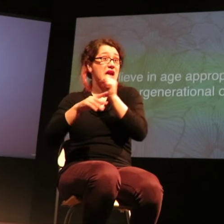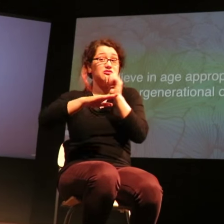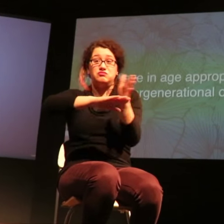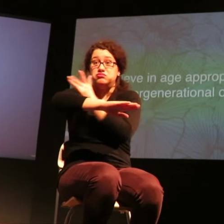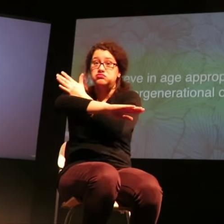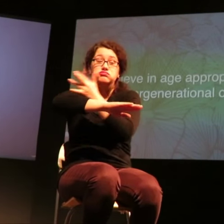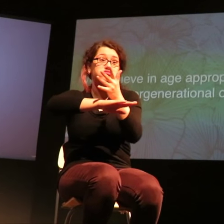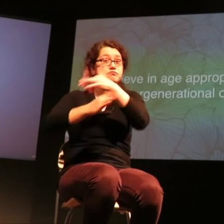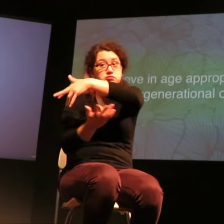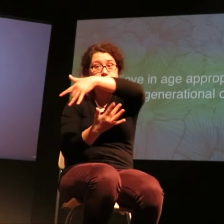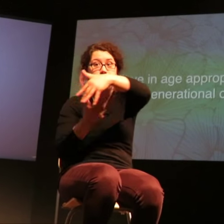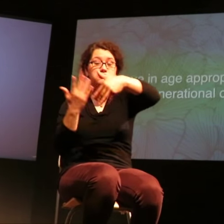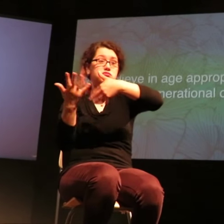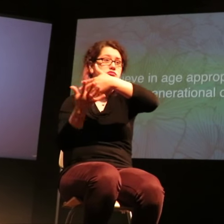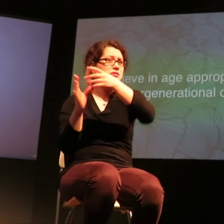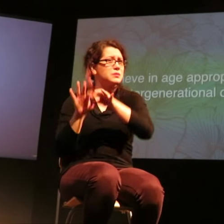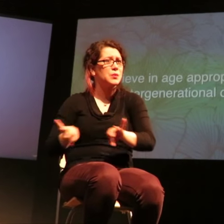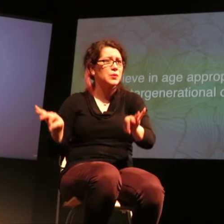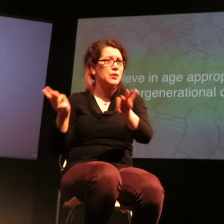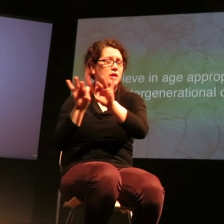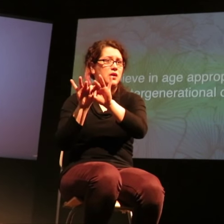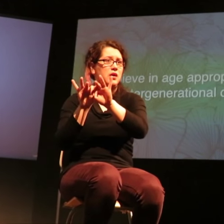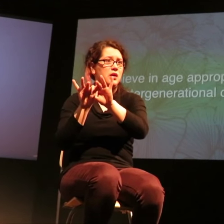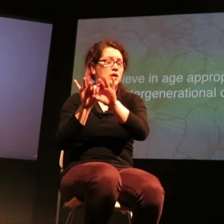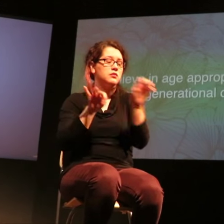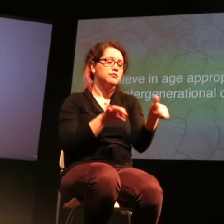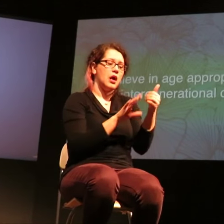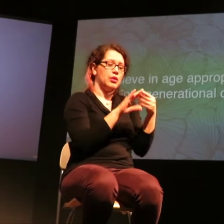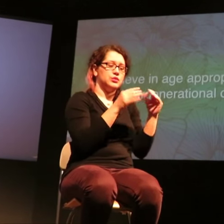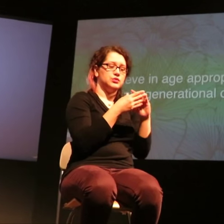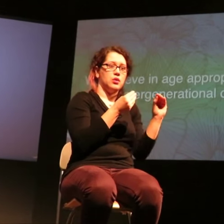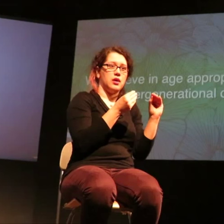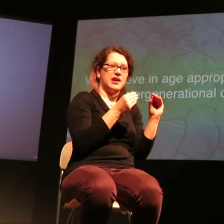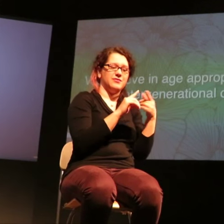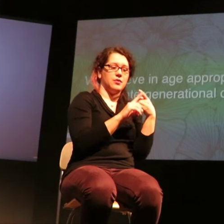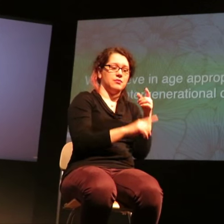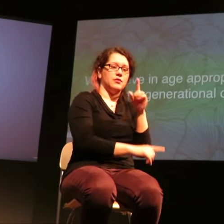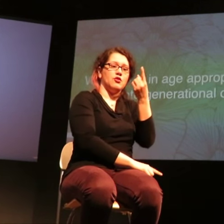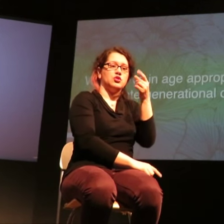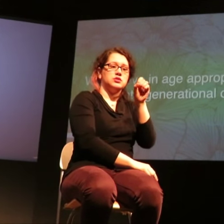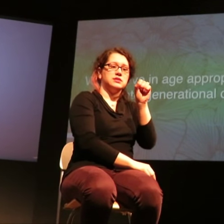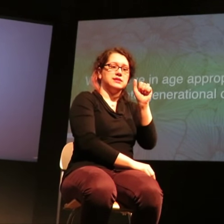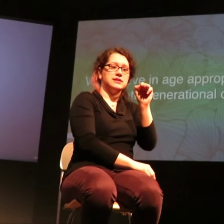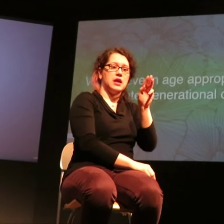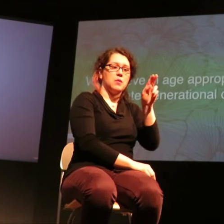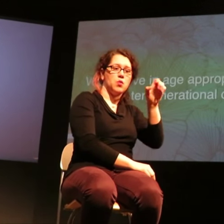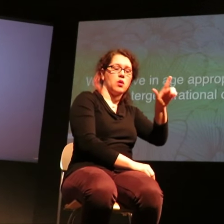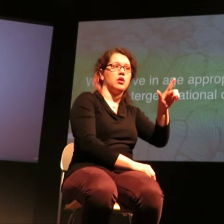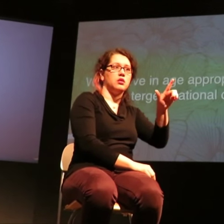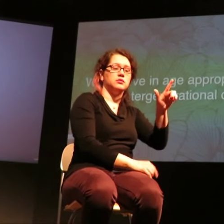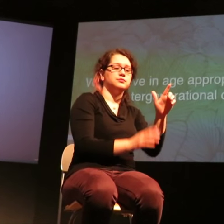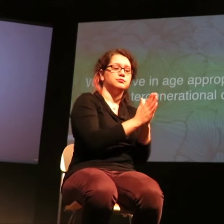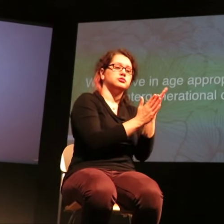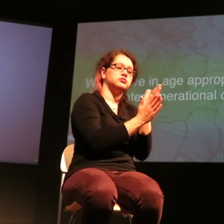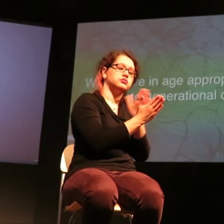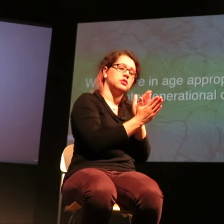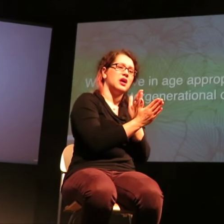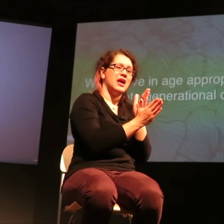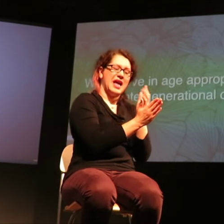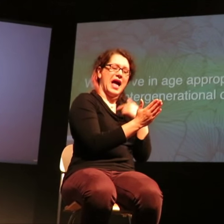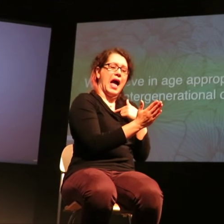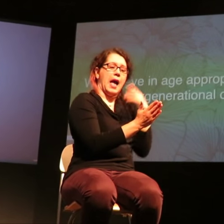from the Bible, and it's from 1 Samuel, and we try to keep as many notes as we can so we know when we preached on passages and stuff. And I knew I had preached